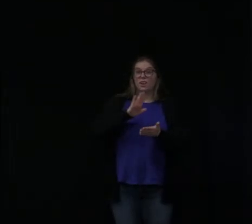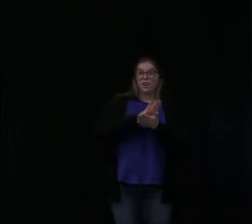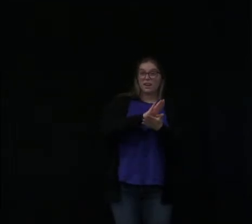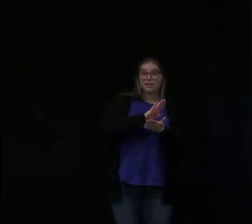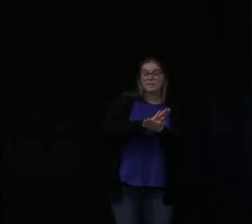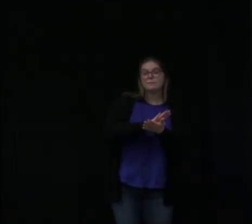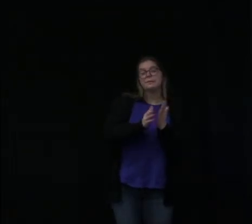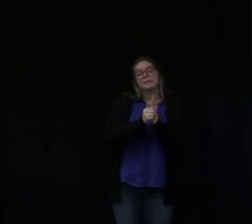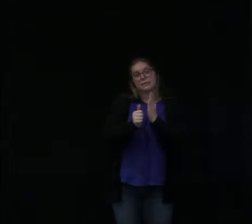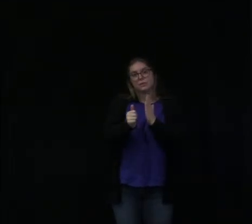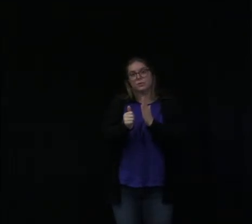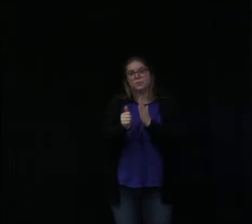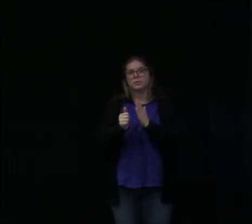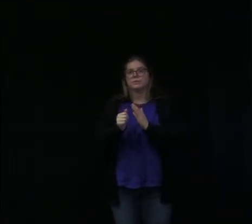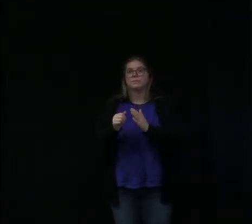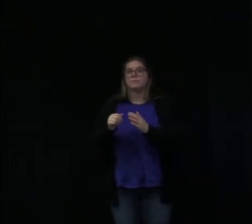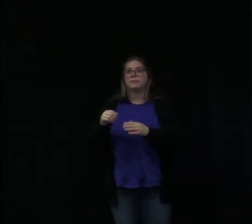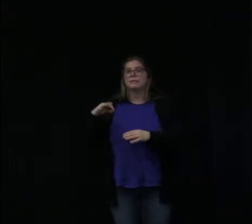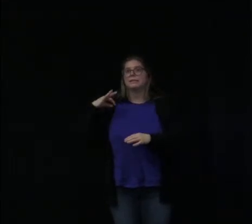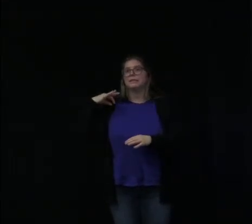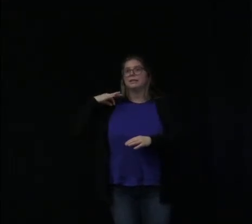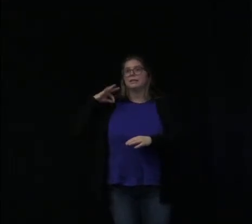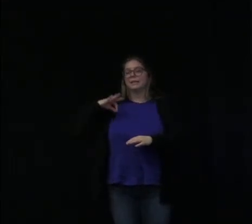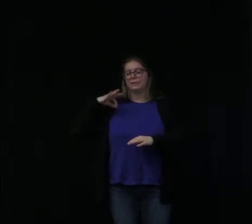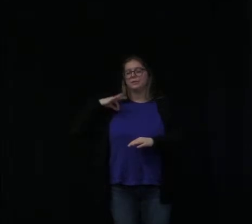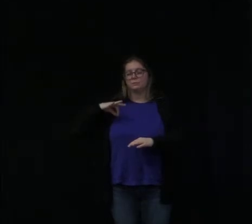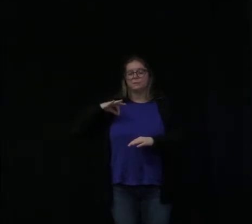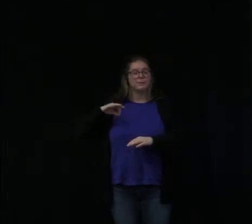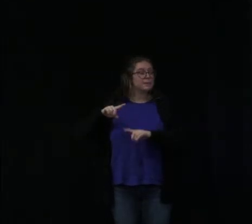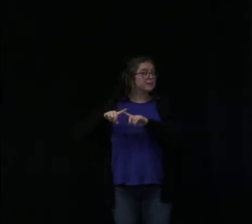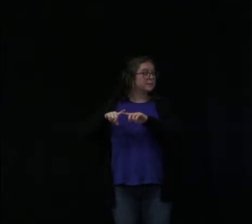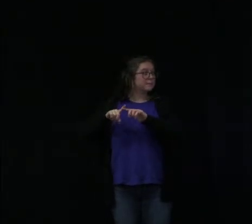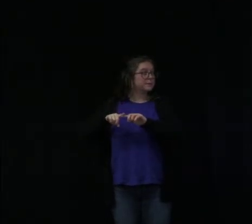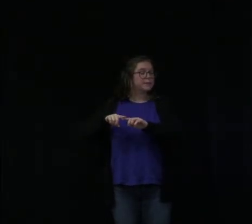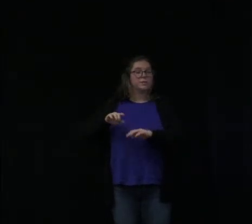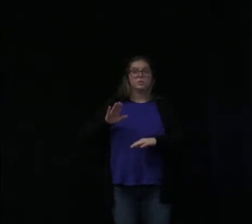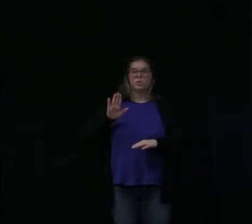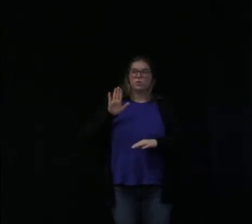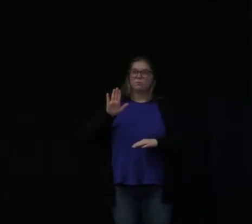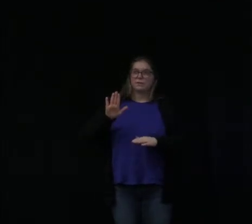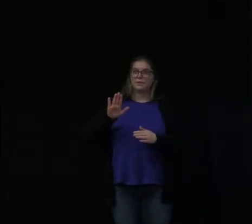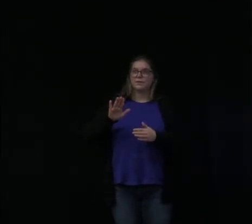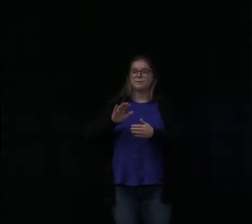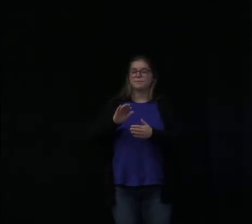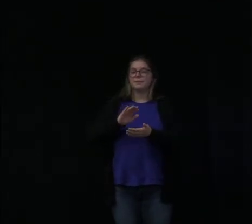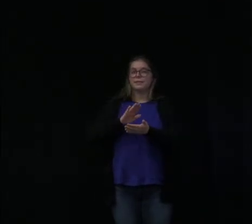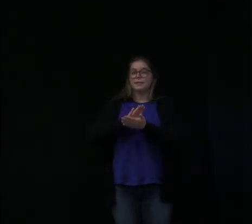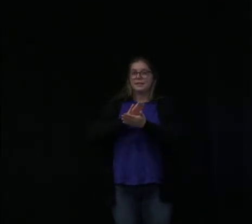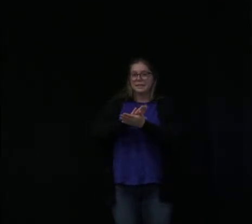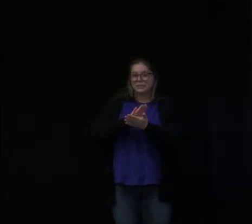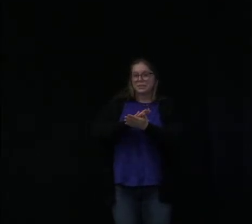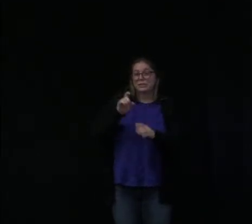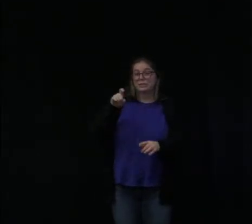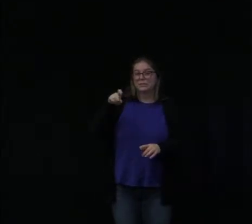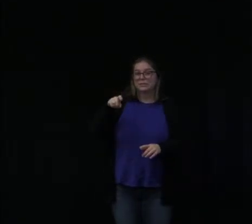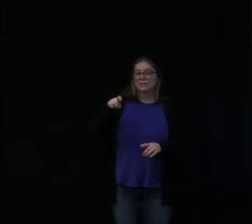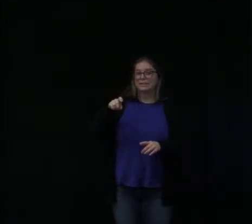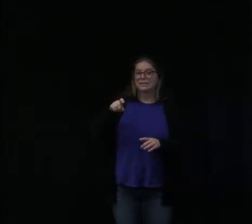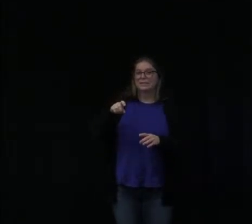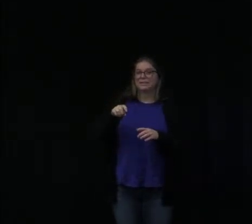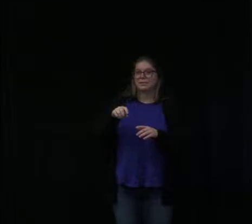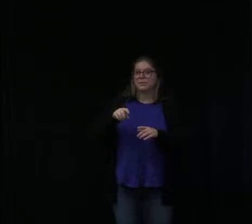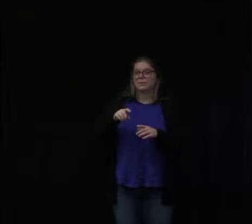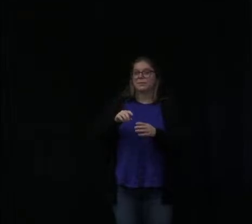on their eligibility. Other educational needs that result from their disability. So if you have a student who